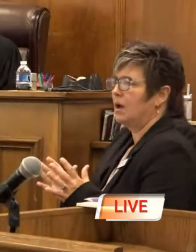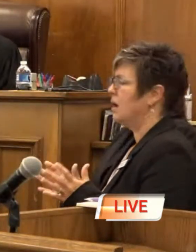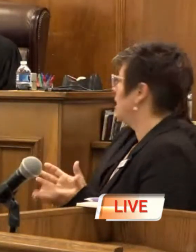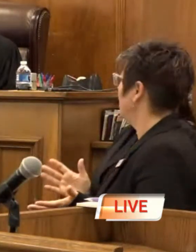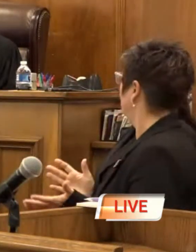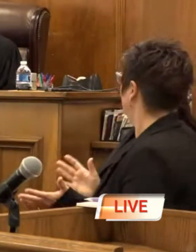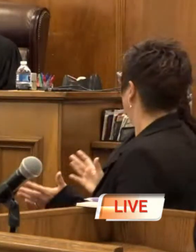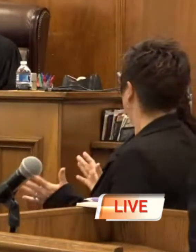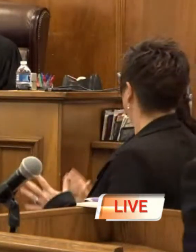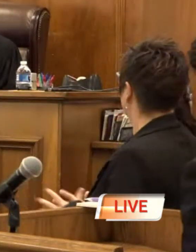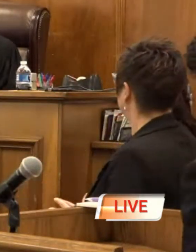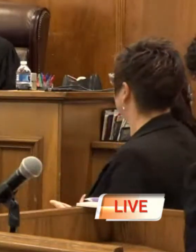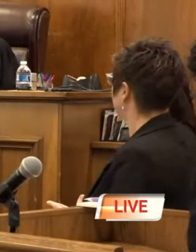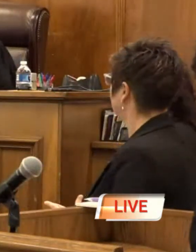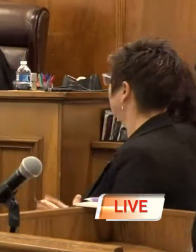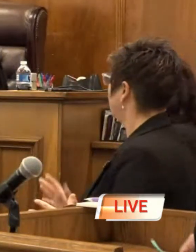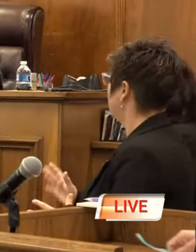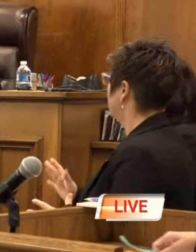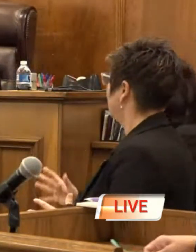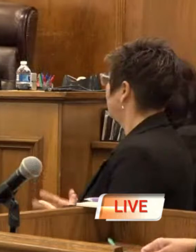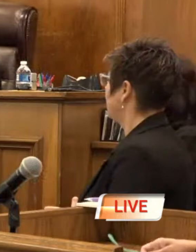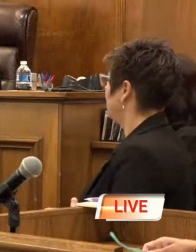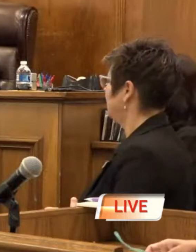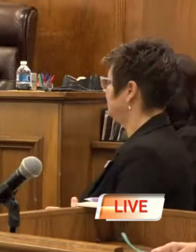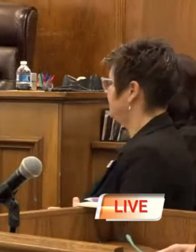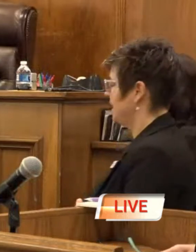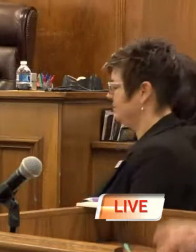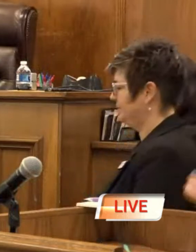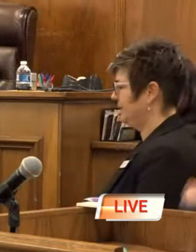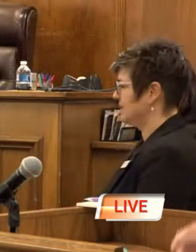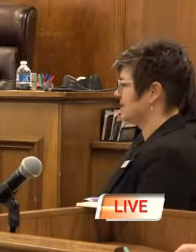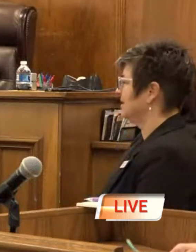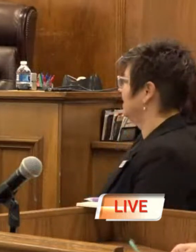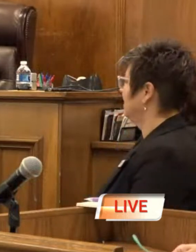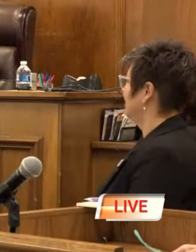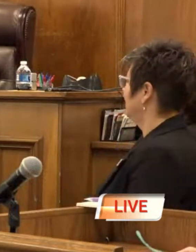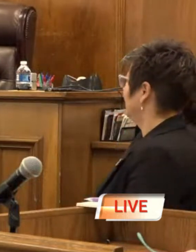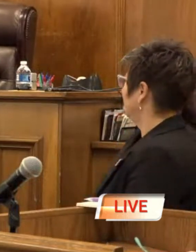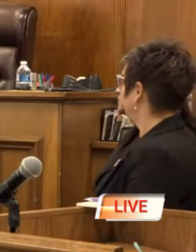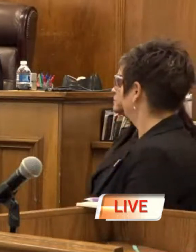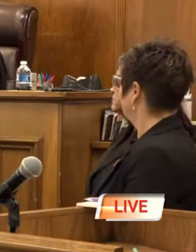He said, no, I'm set. Oh, okay, good. All right. thank you.